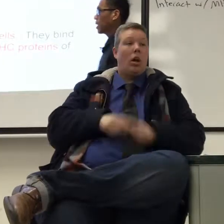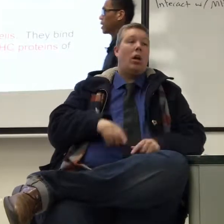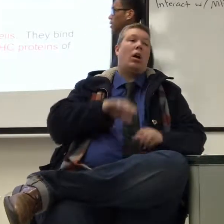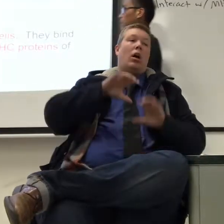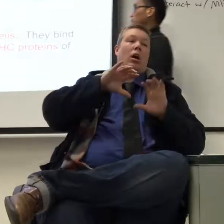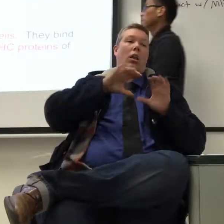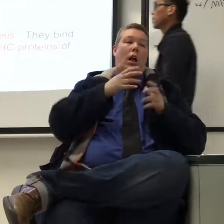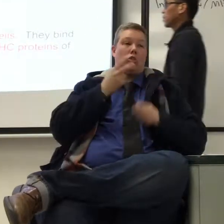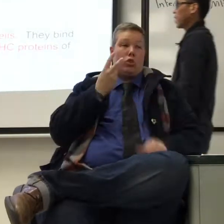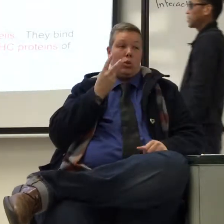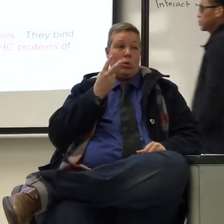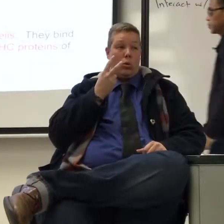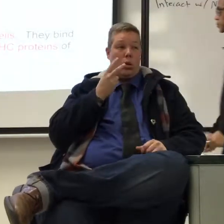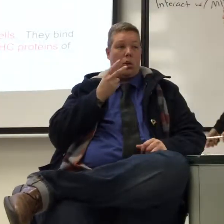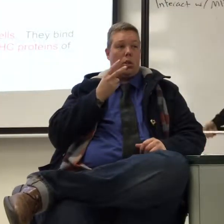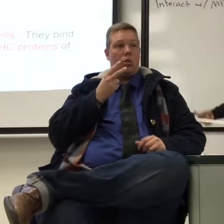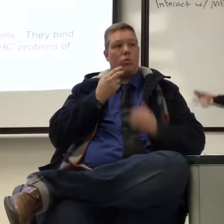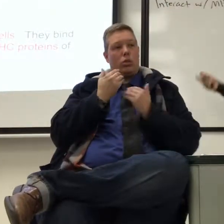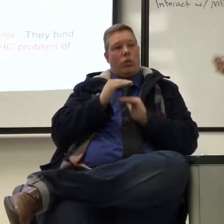the